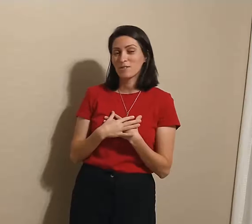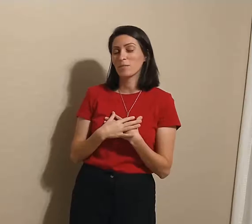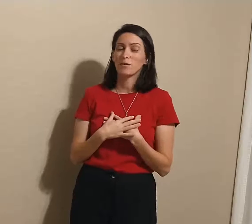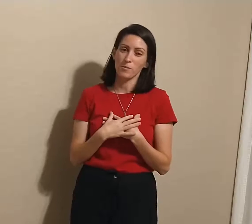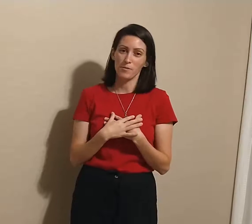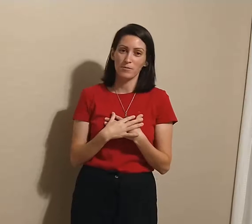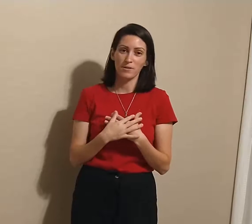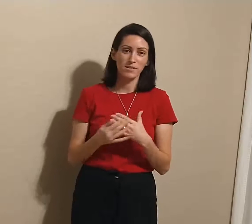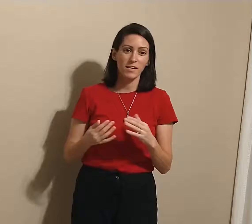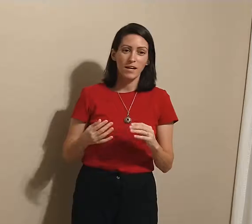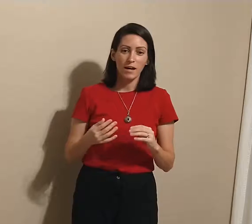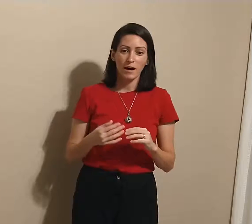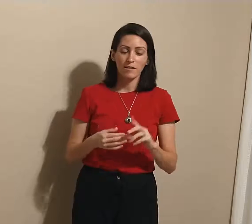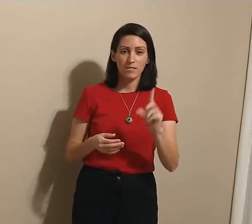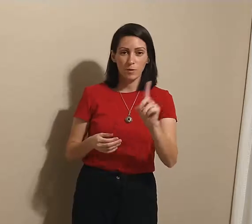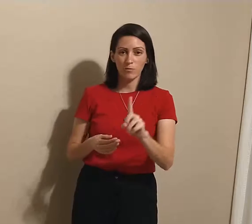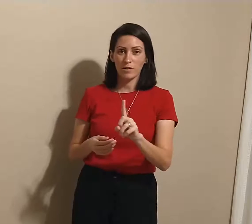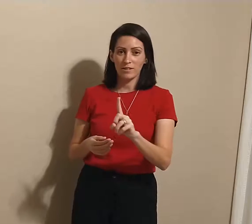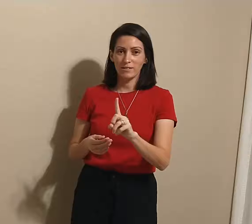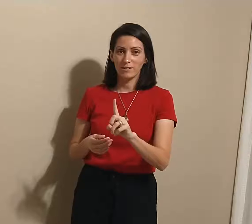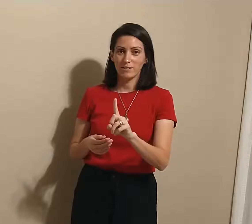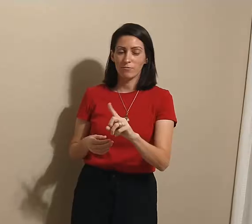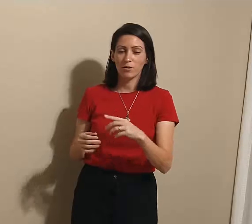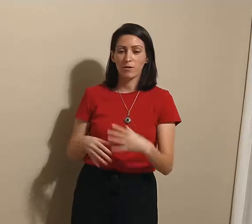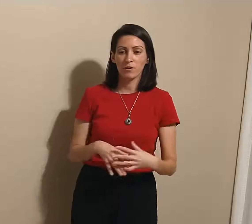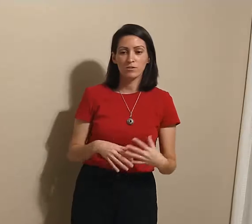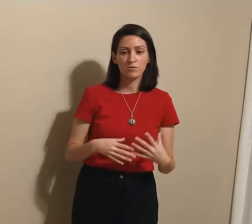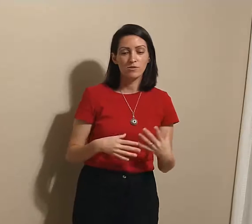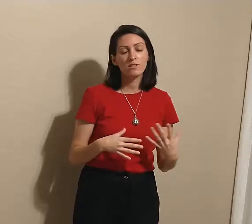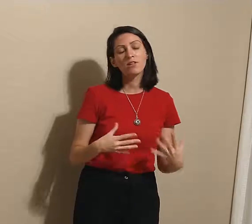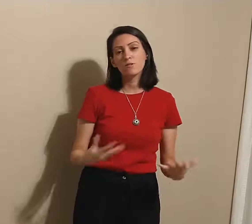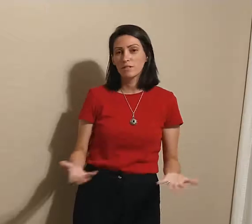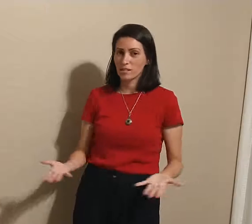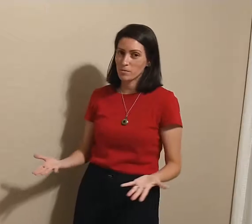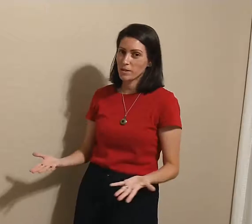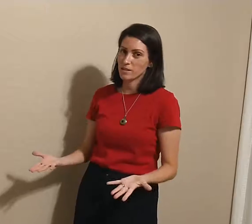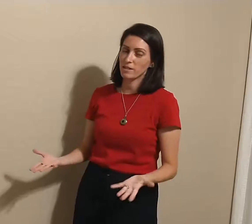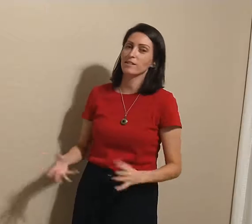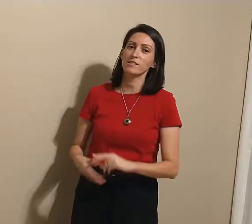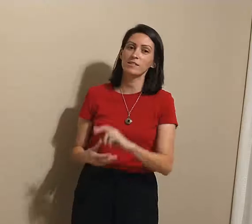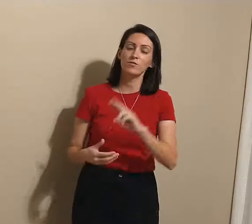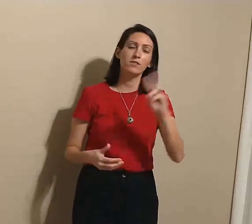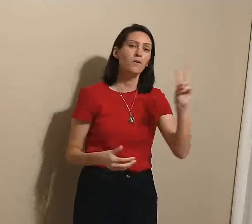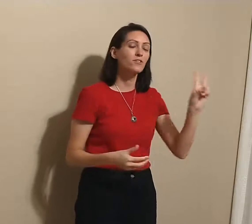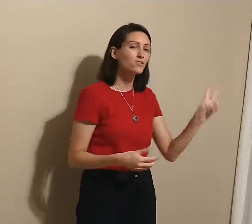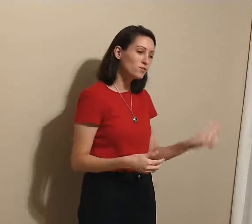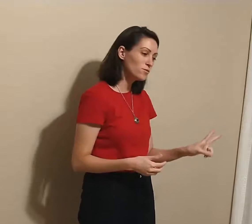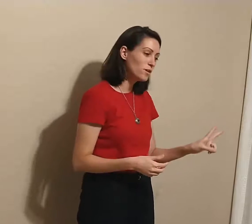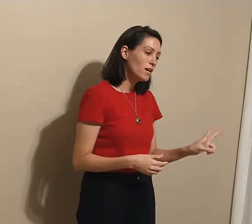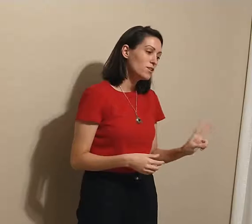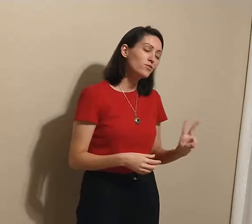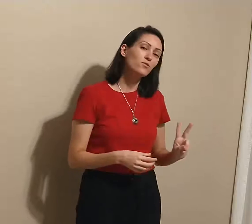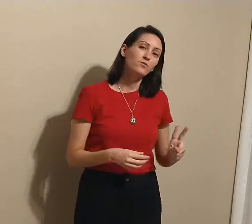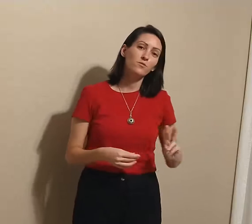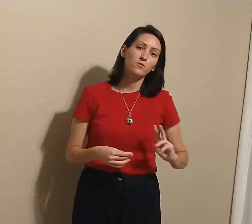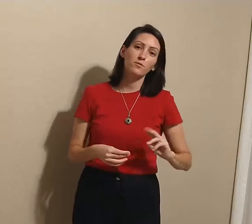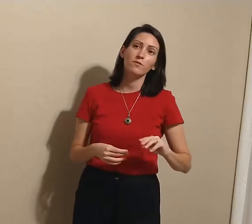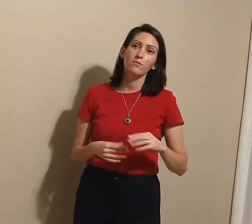to help me remember the words. This is part 1, where I'm going to slowly explain the signs. Go see part 2 to